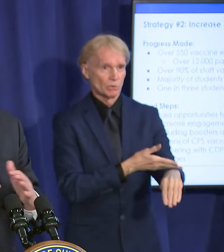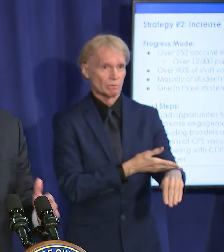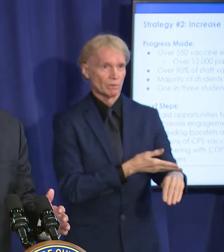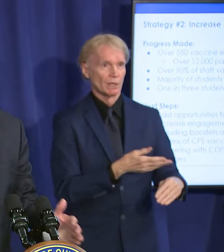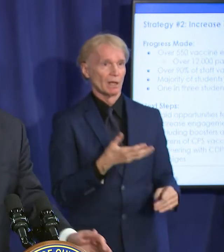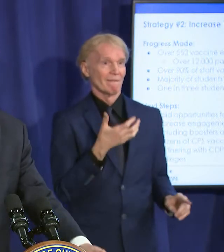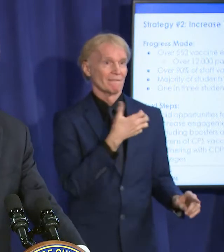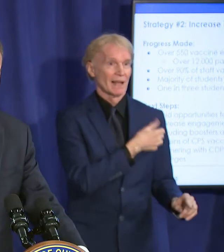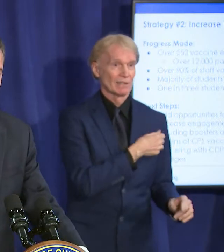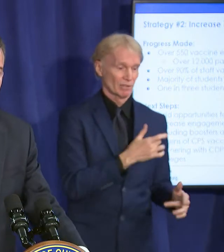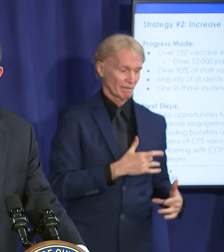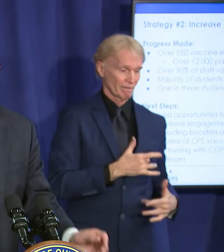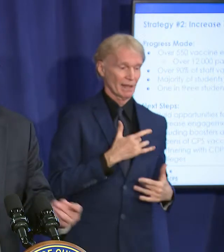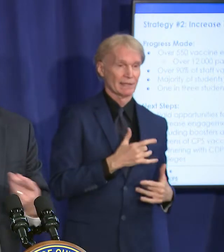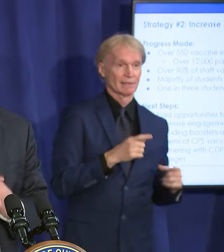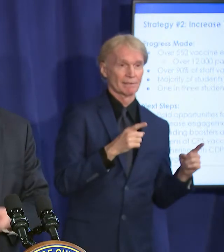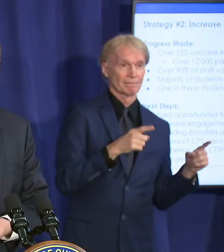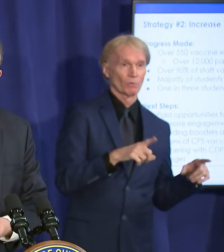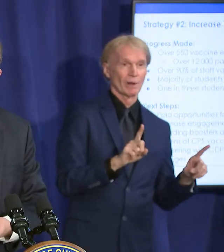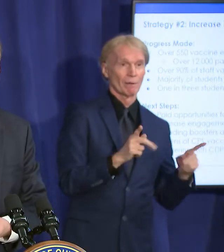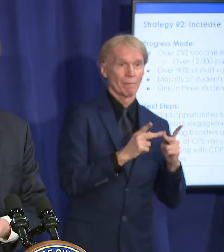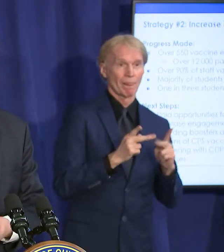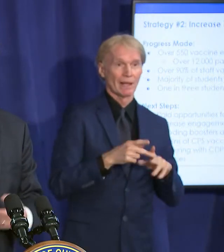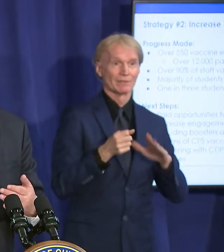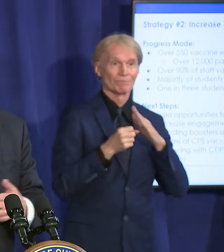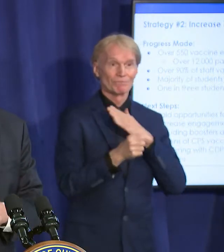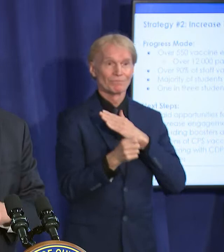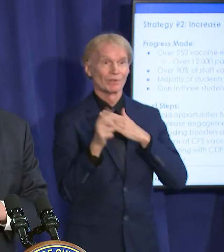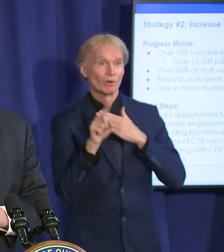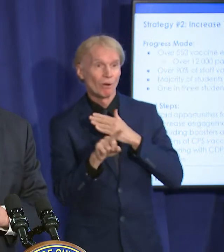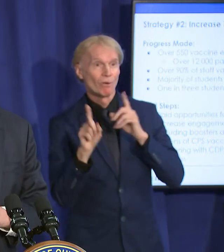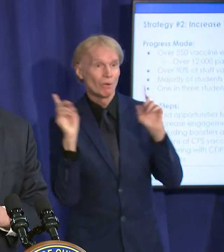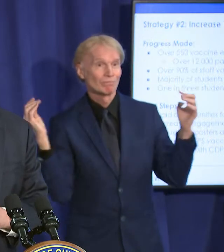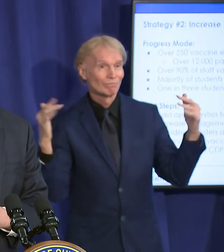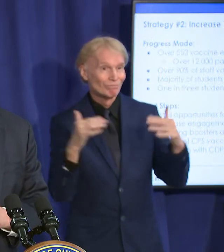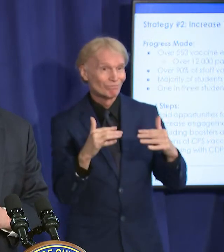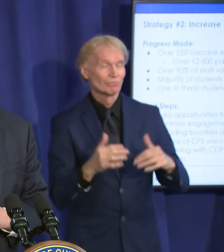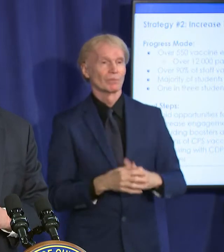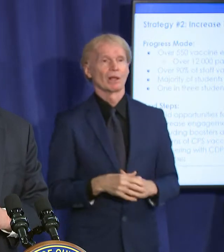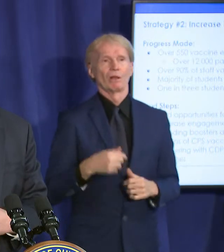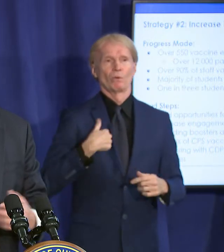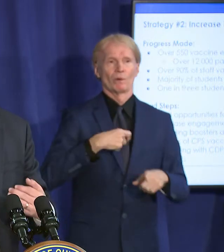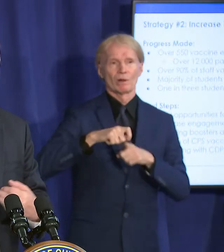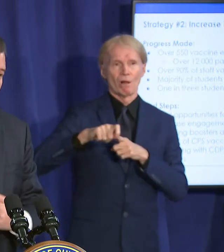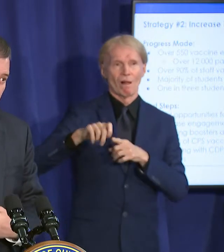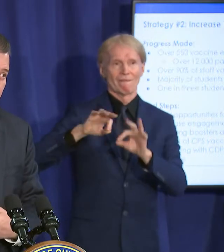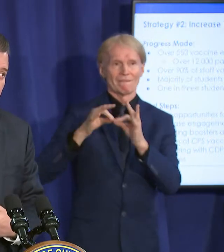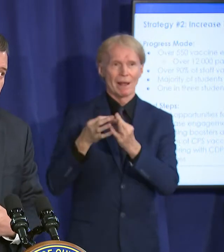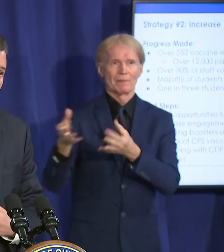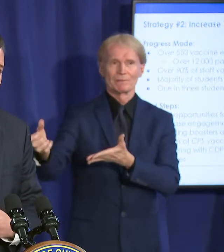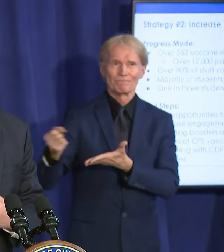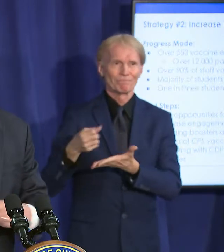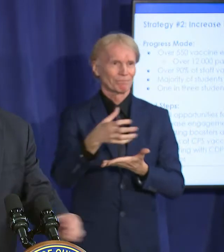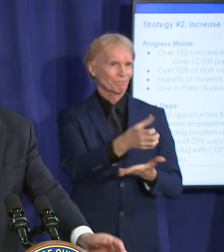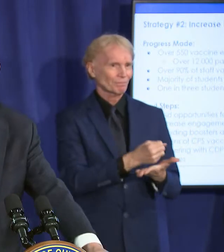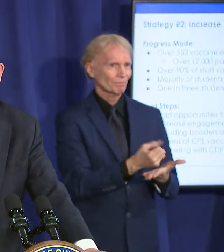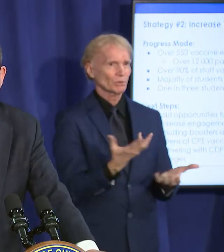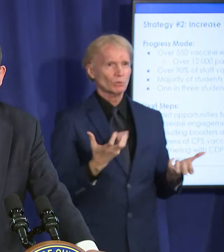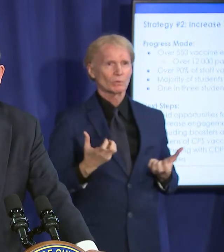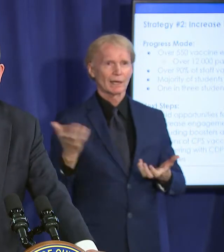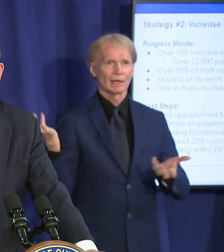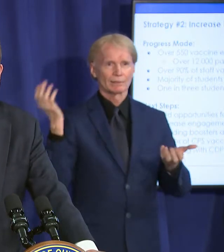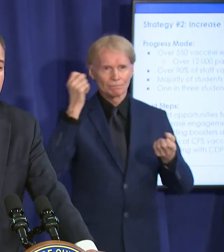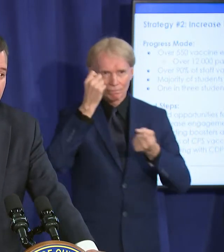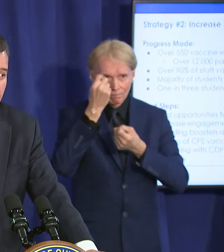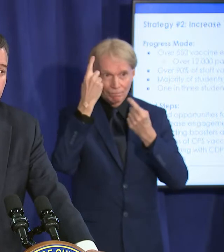the vaccination events that we're doing. We're also calling families. We're actually making sure that we're bringing in community partners and want to make sure